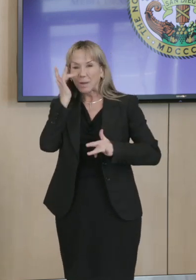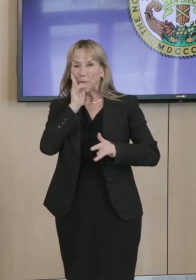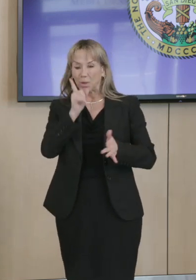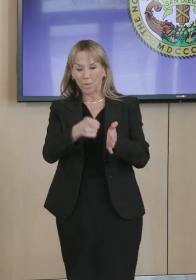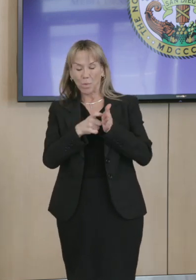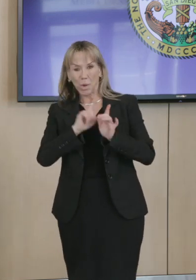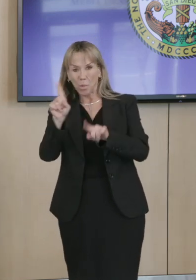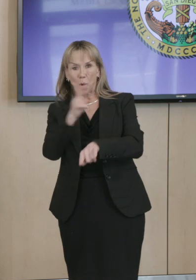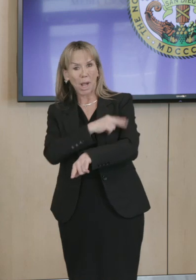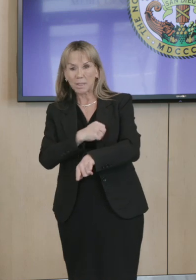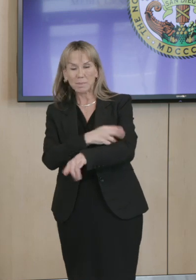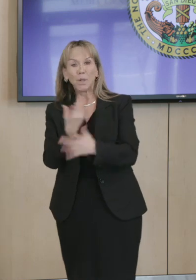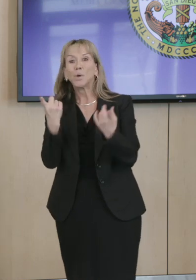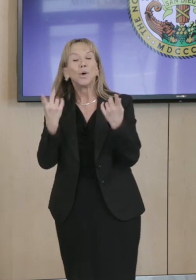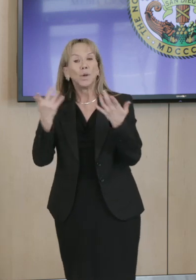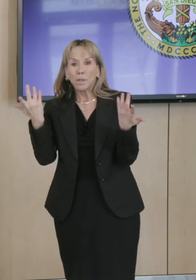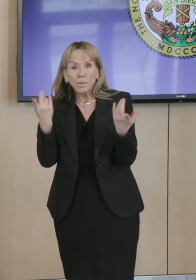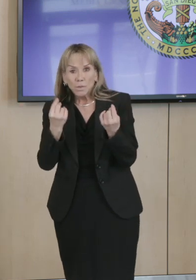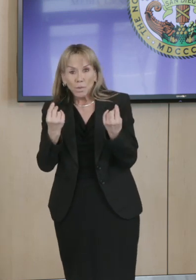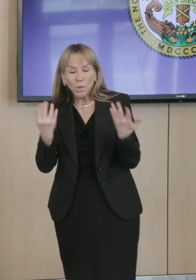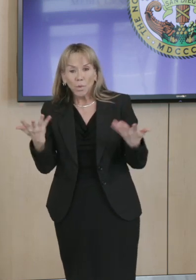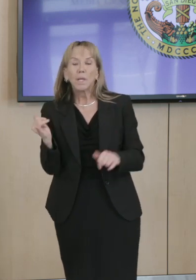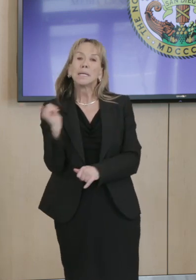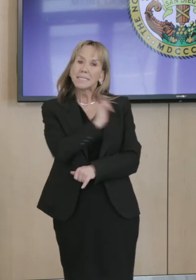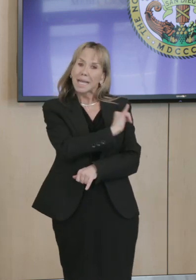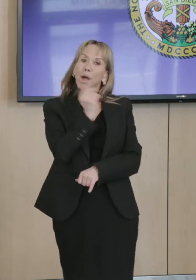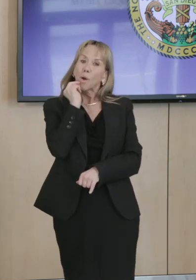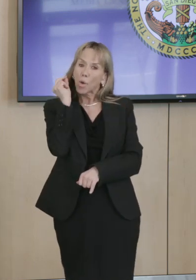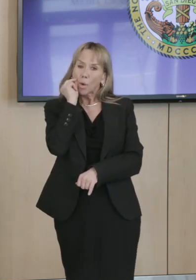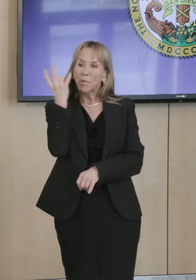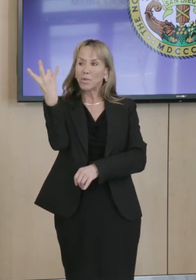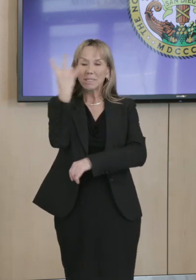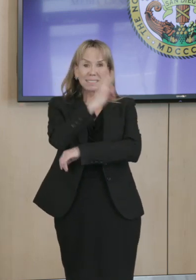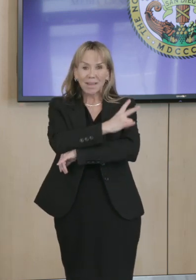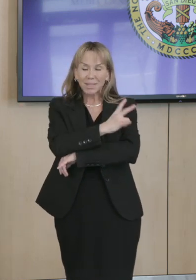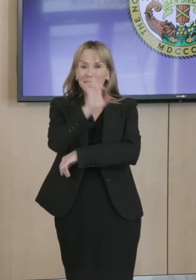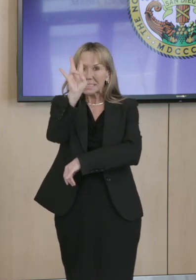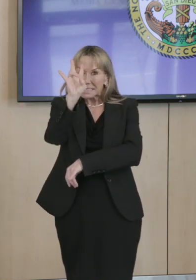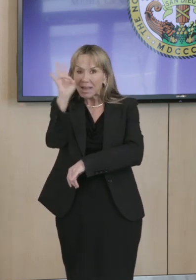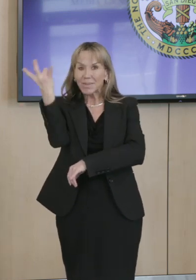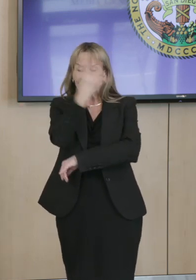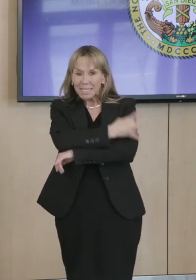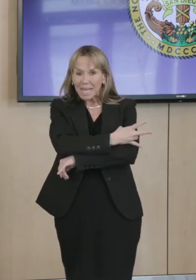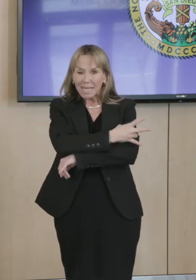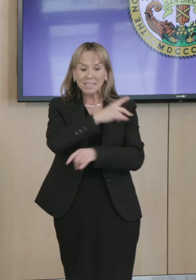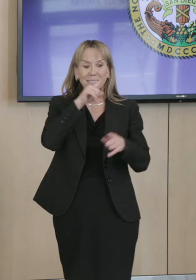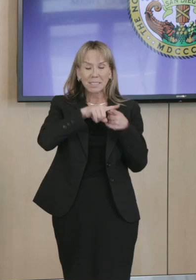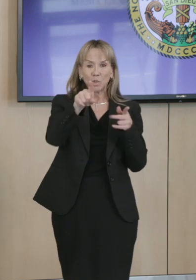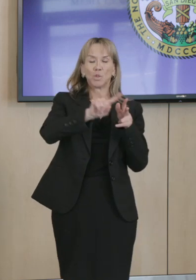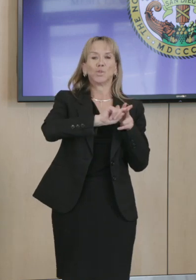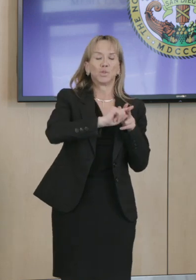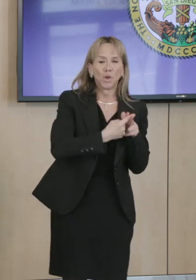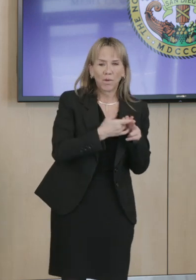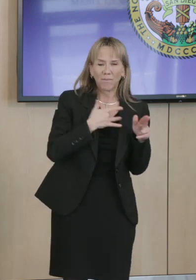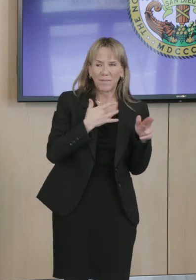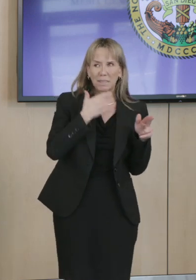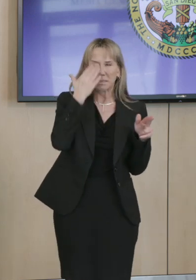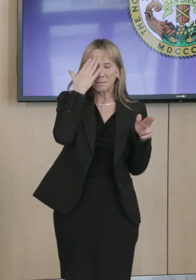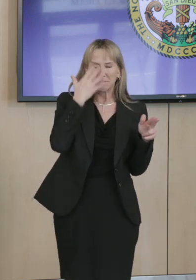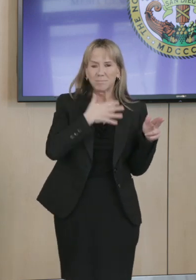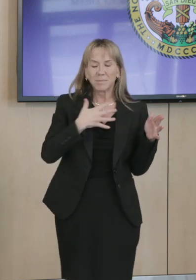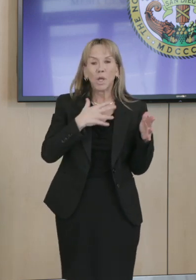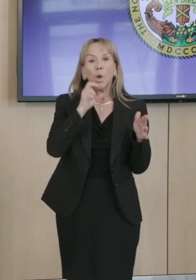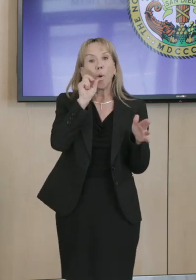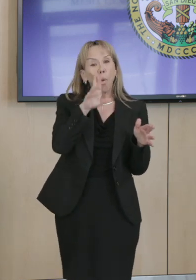is, they should stay at home until 7 days after the onset of their symptoms or 3 days after their symptoms